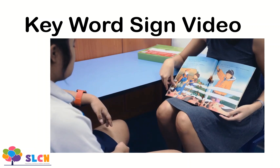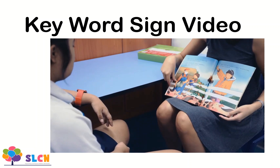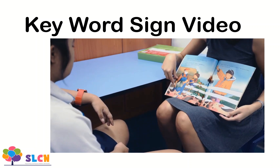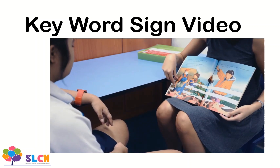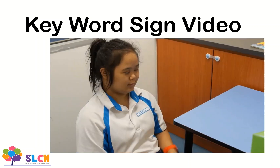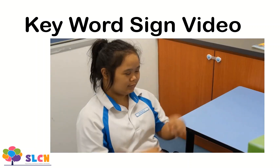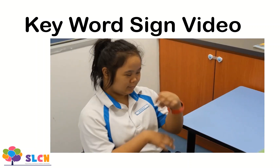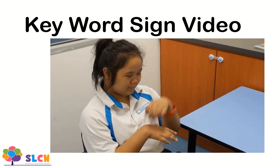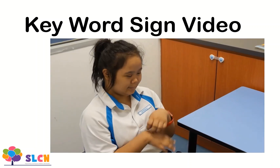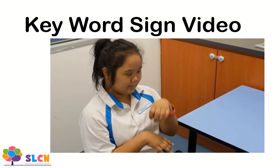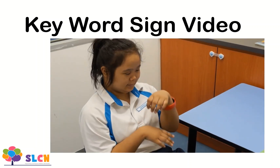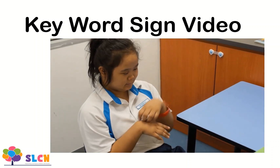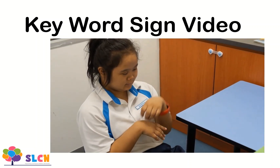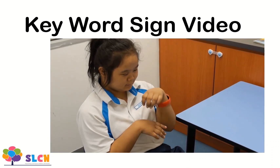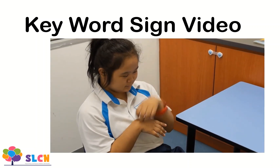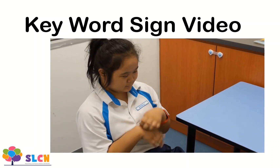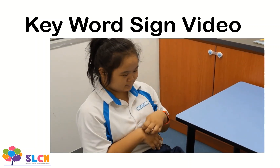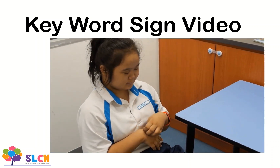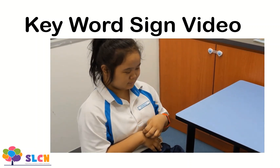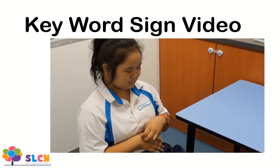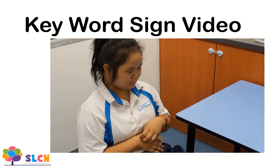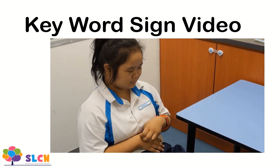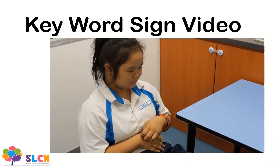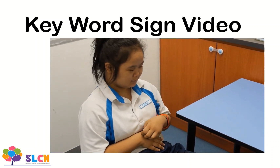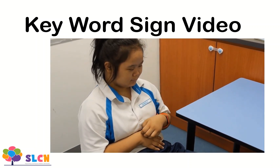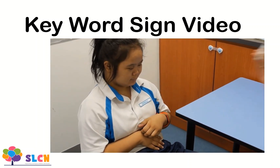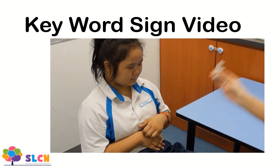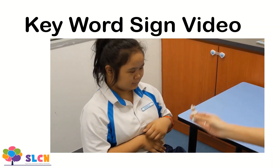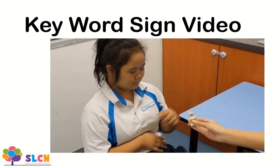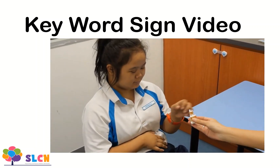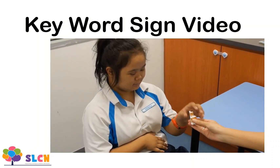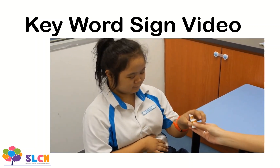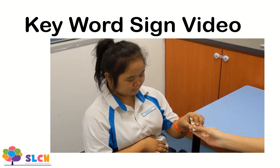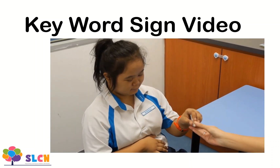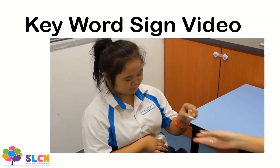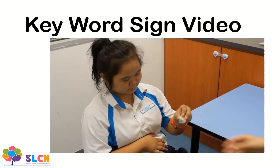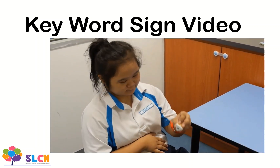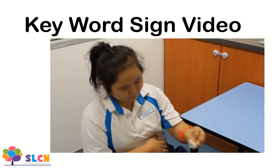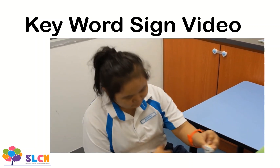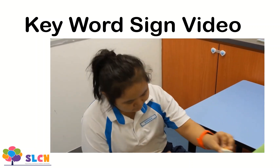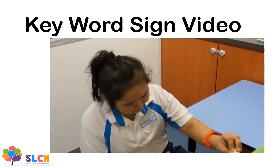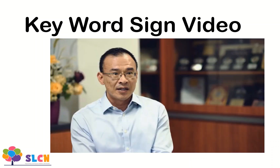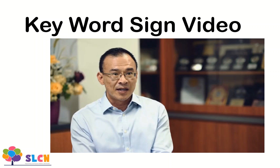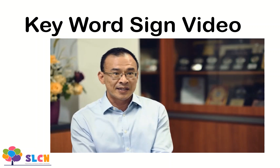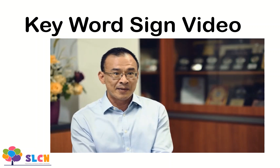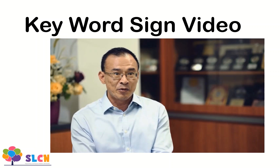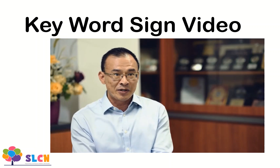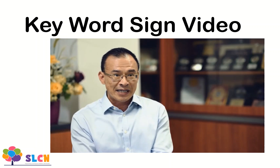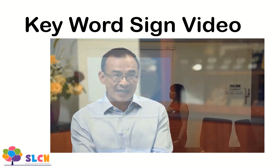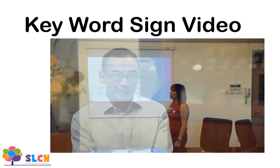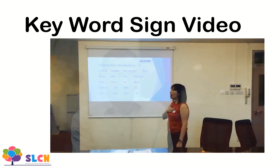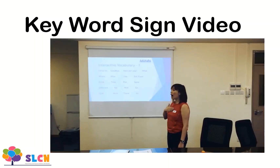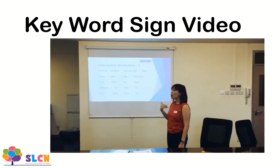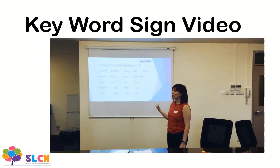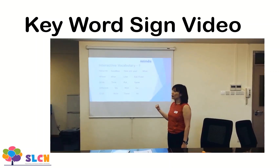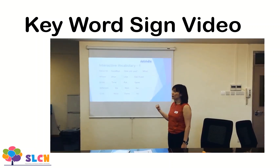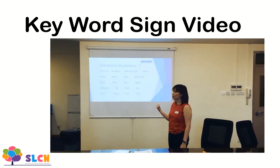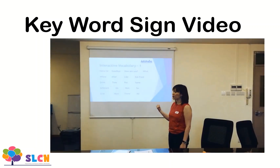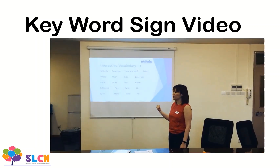adopt a common signing approach to help our clients and their families and staff to communicate better. Minds has